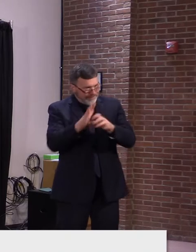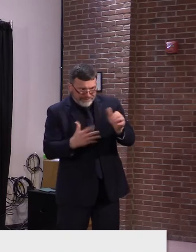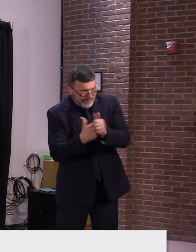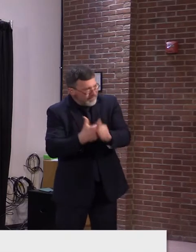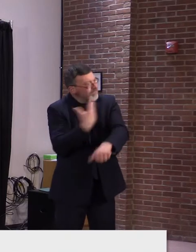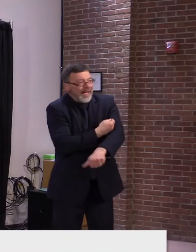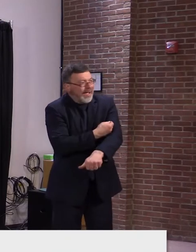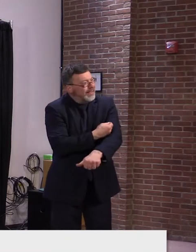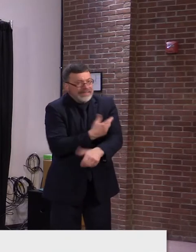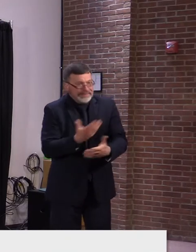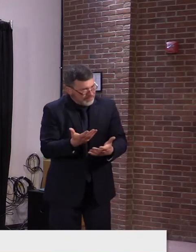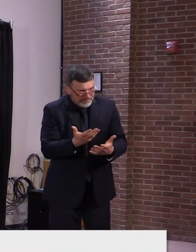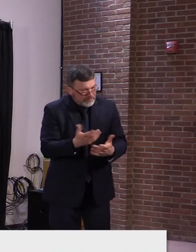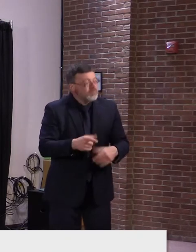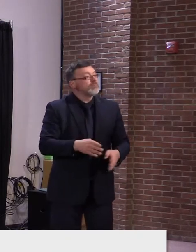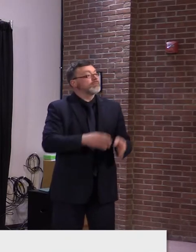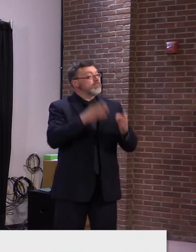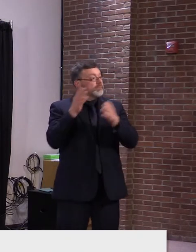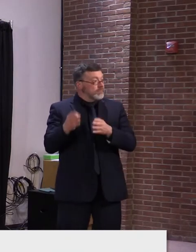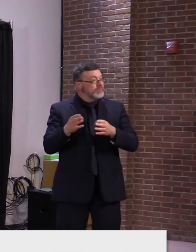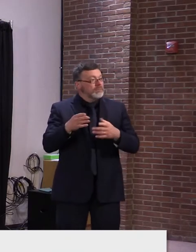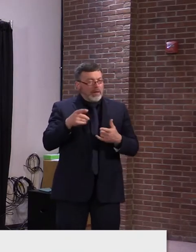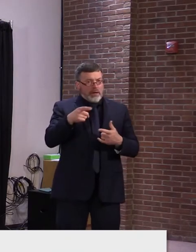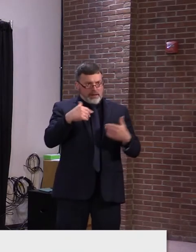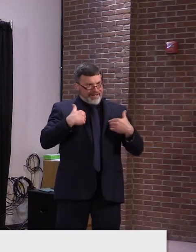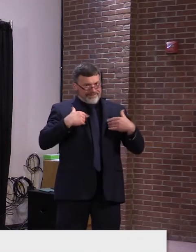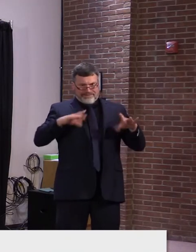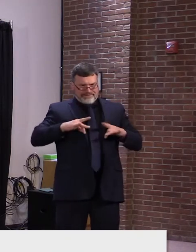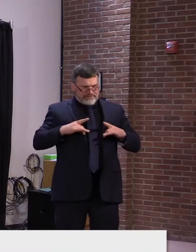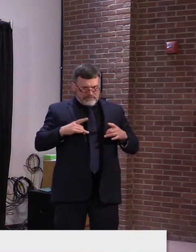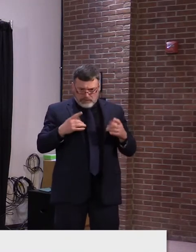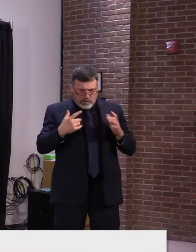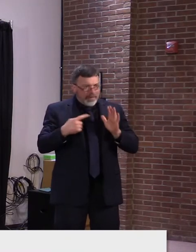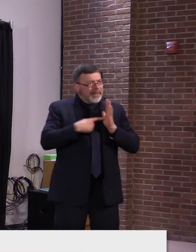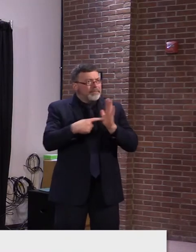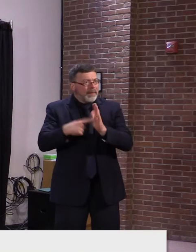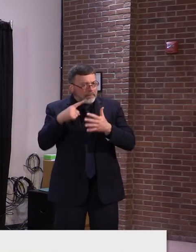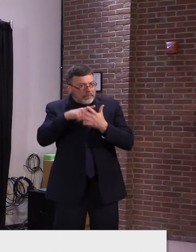develop symptoms, of course, regardless of vaccination status.